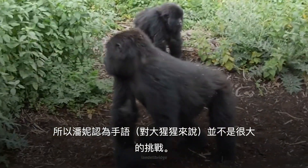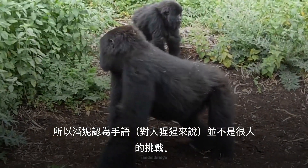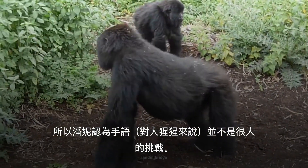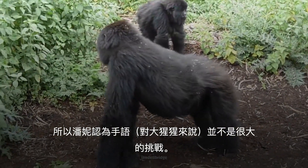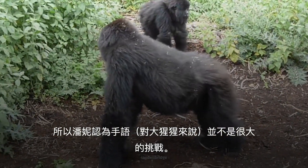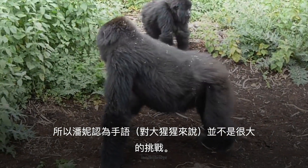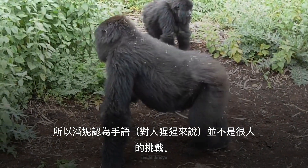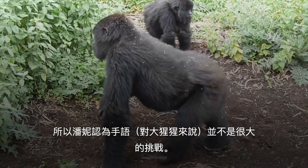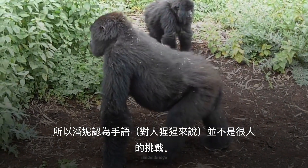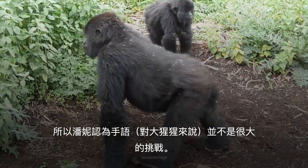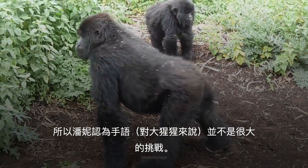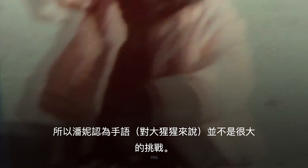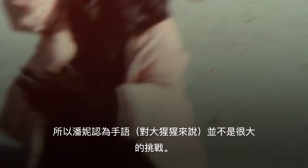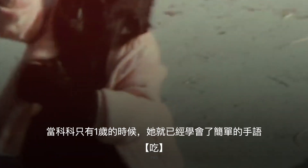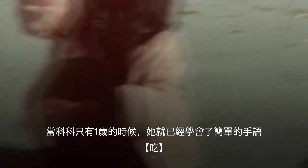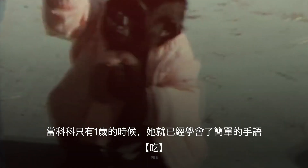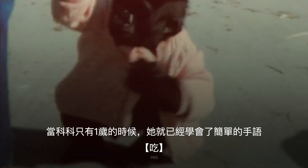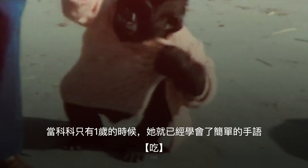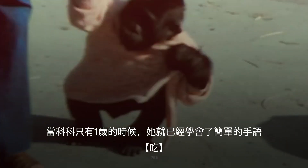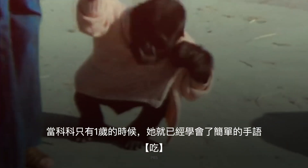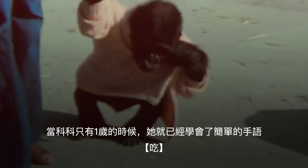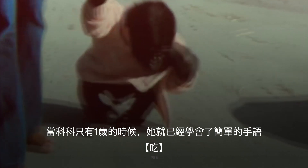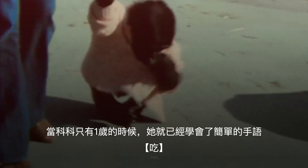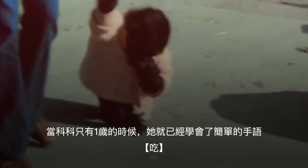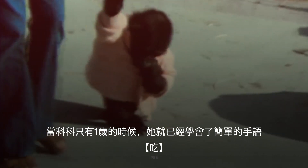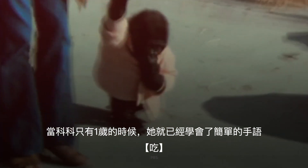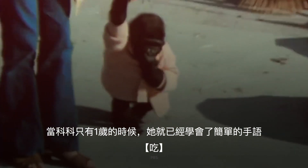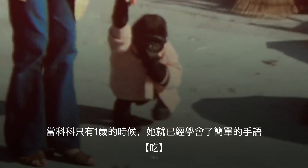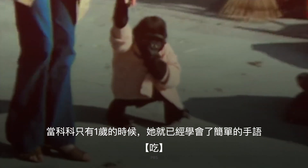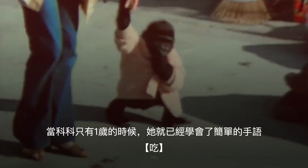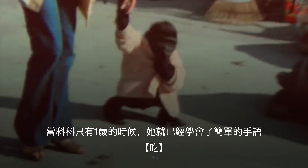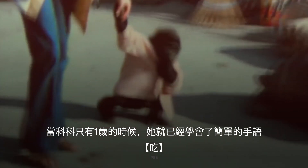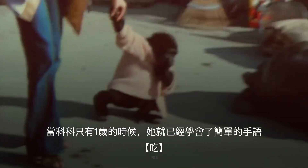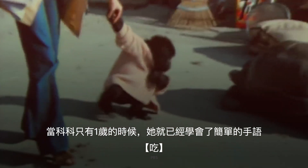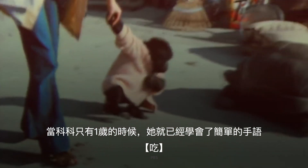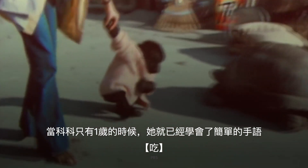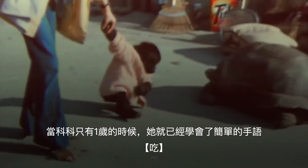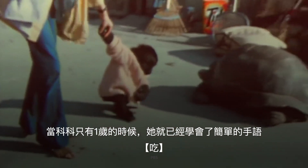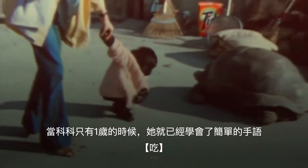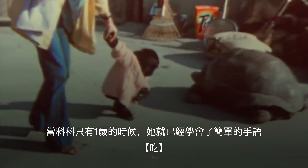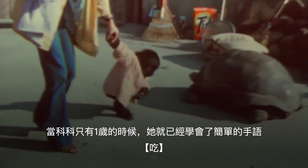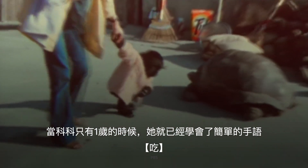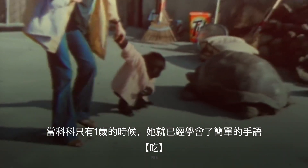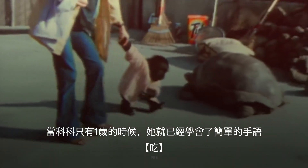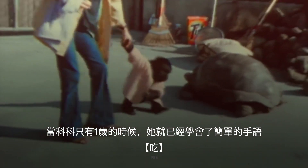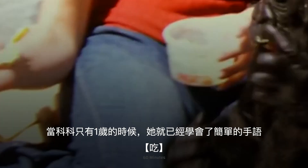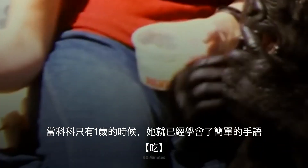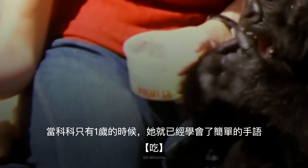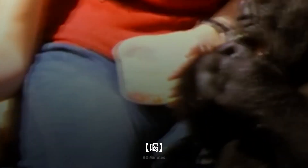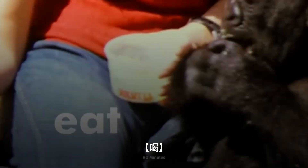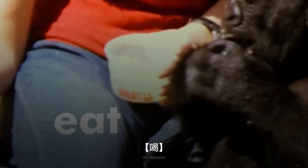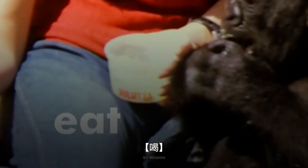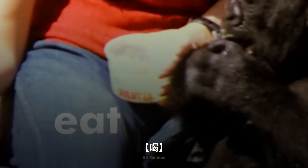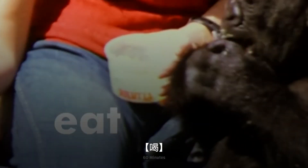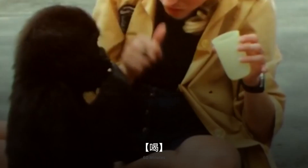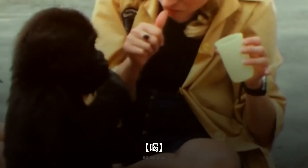of a stretch. When Coco was just 1 year old, she was already learning how to sign simple words like food,